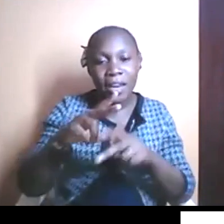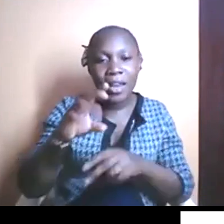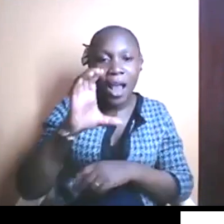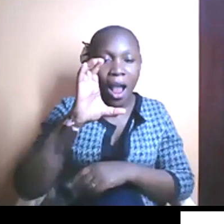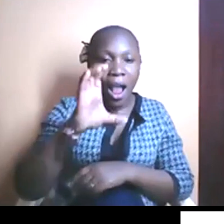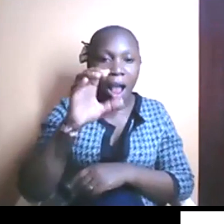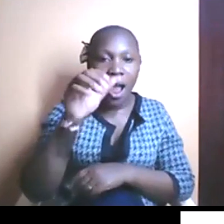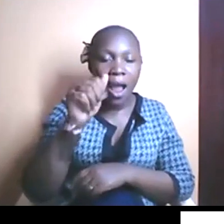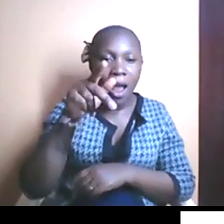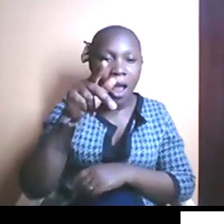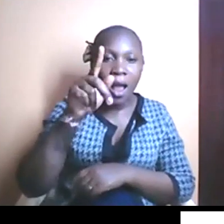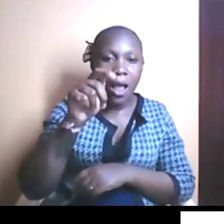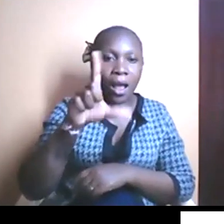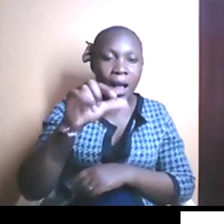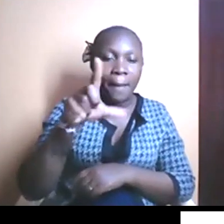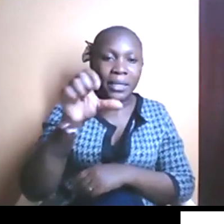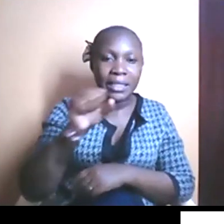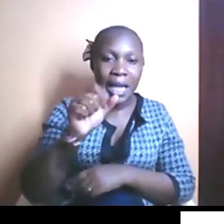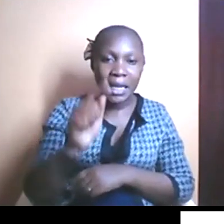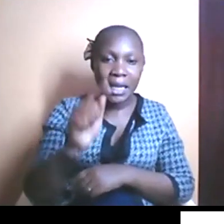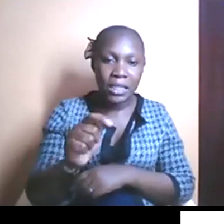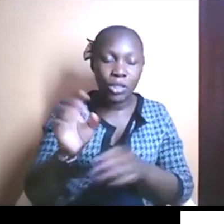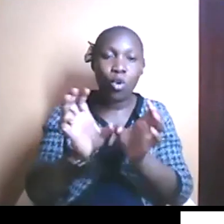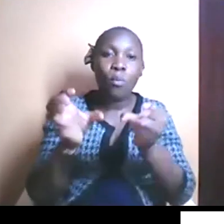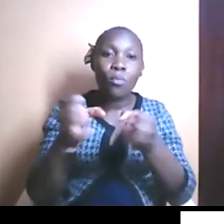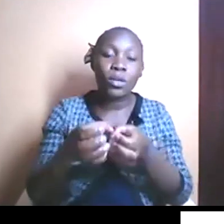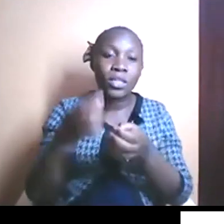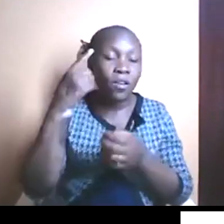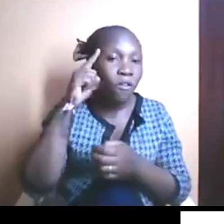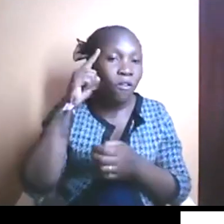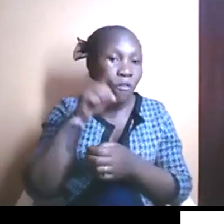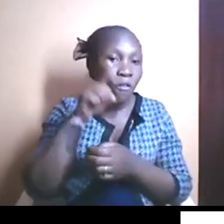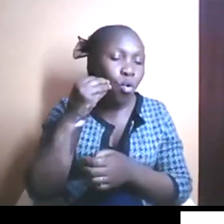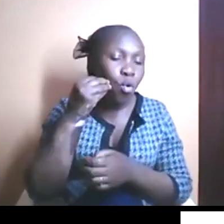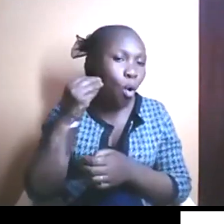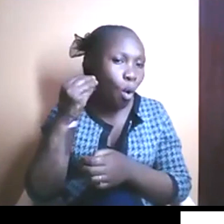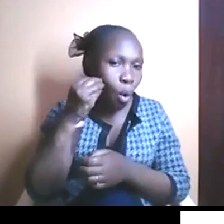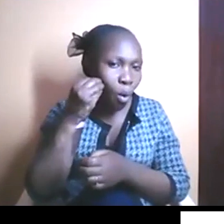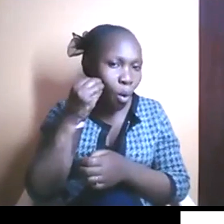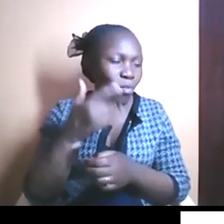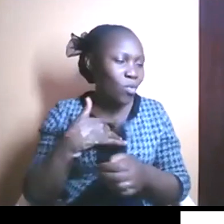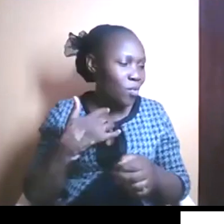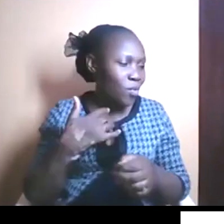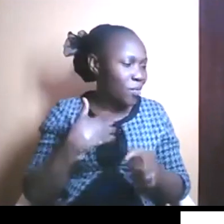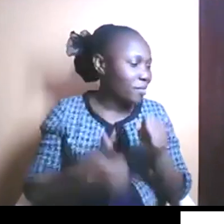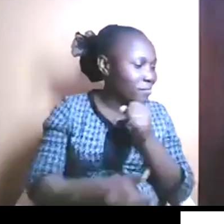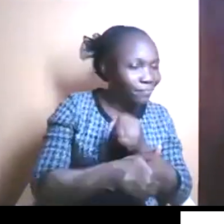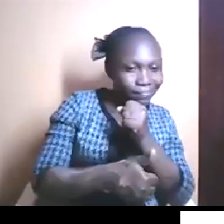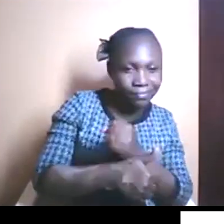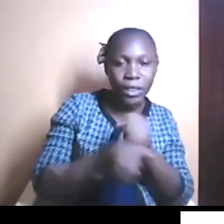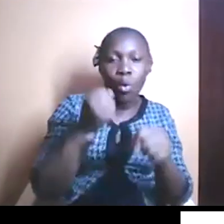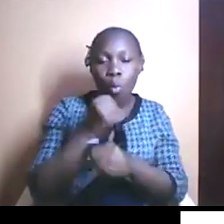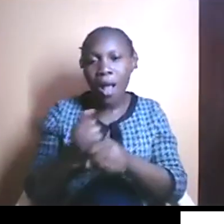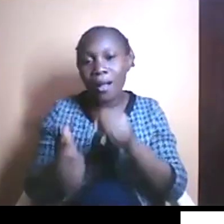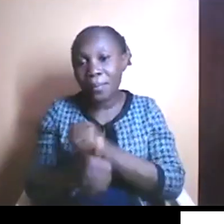And so for you, at home and at work is all toxic, you will still